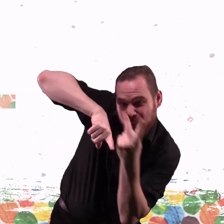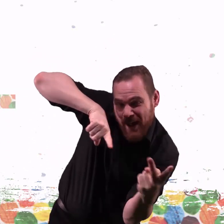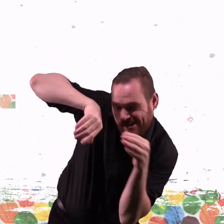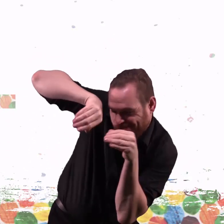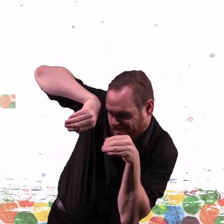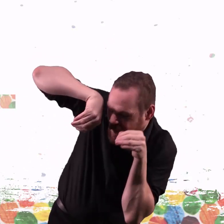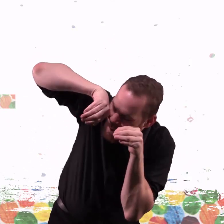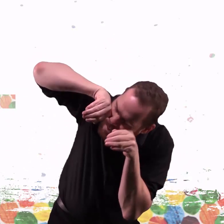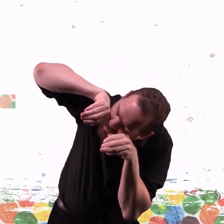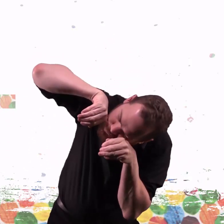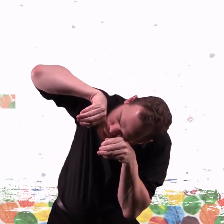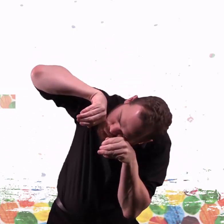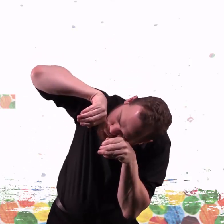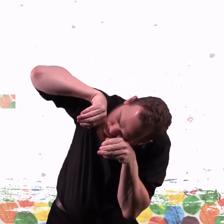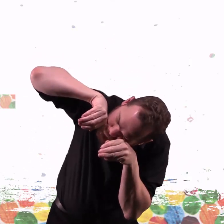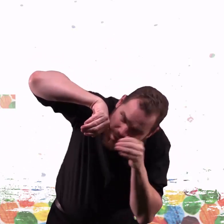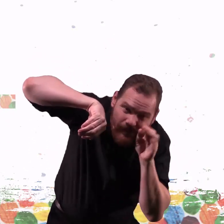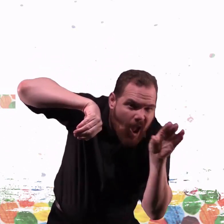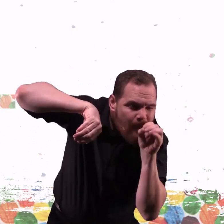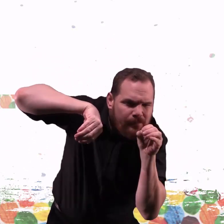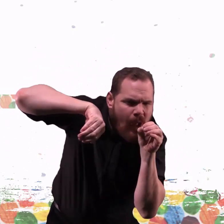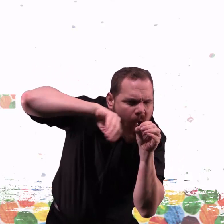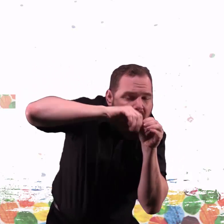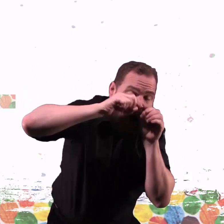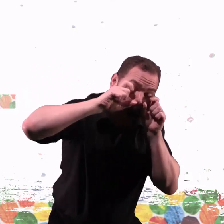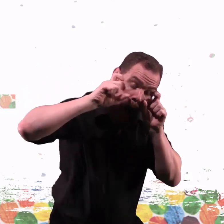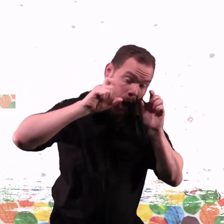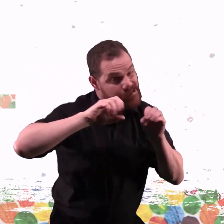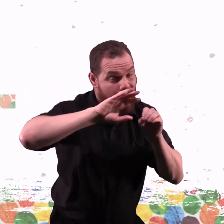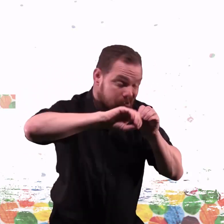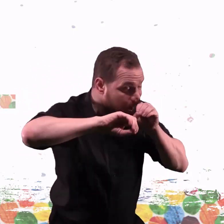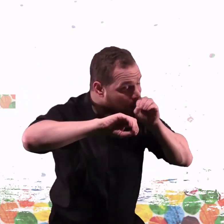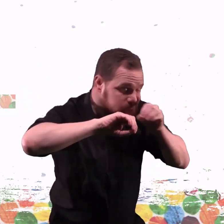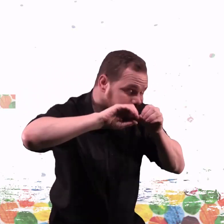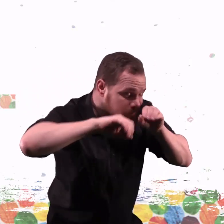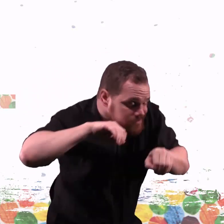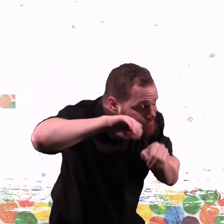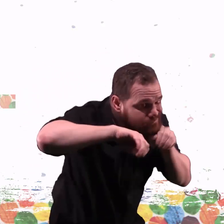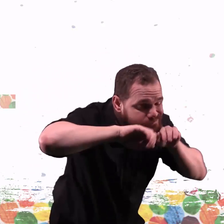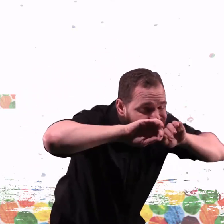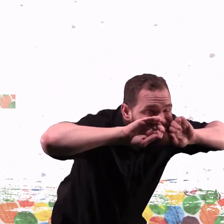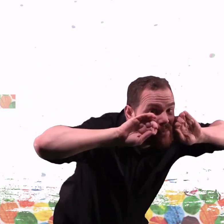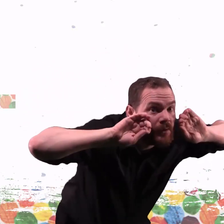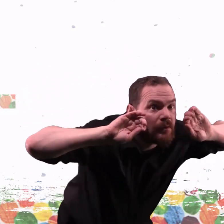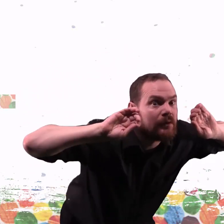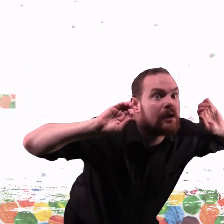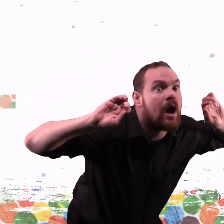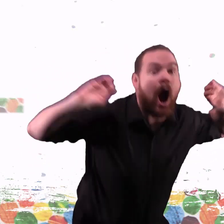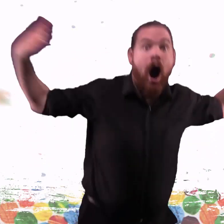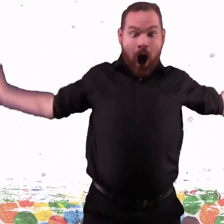he stayed inside of it for more than 2 weeks. Then he nibbled a hole in the cocoon and pushed his way out,